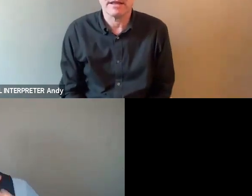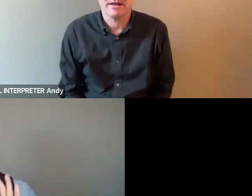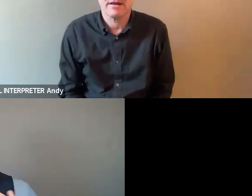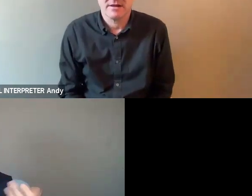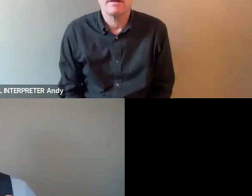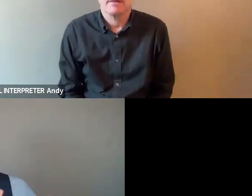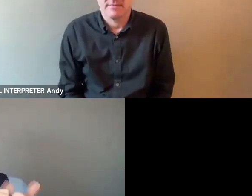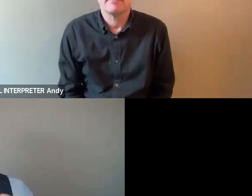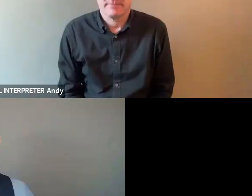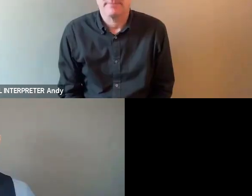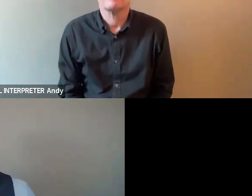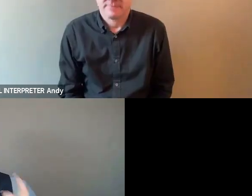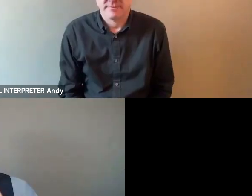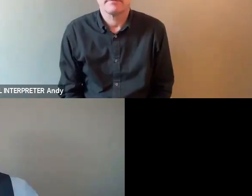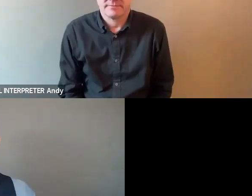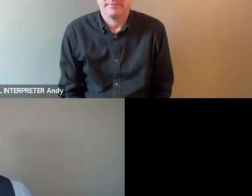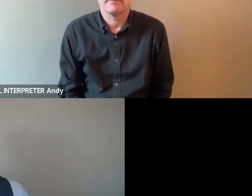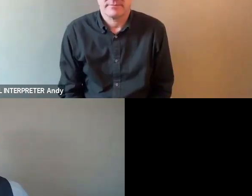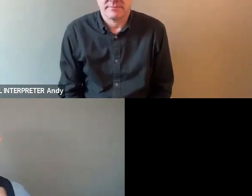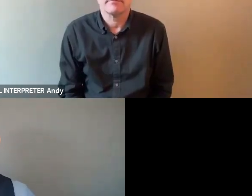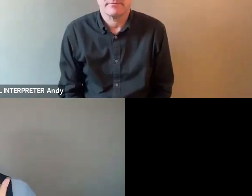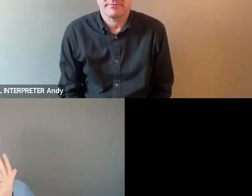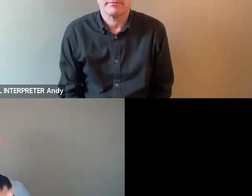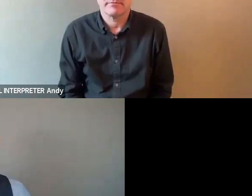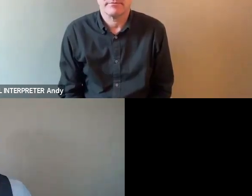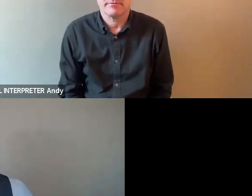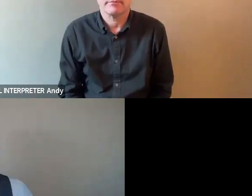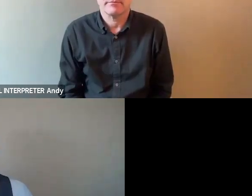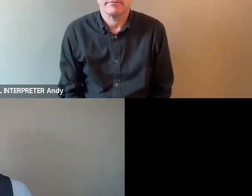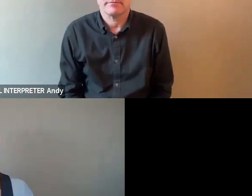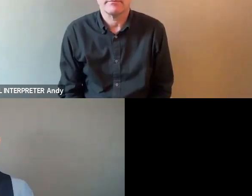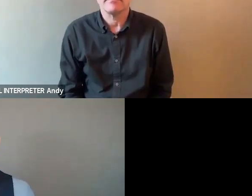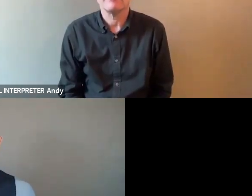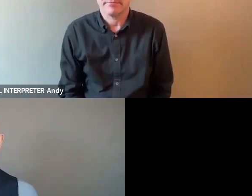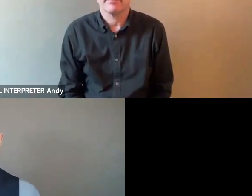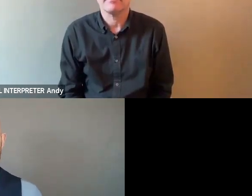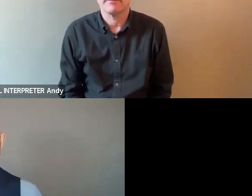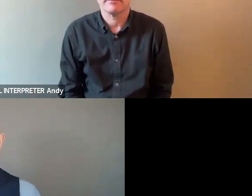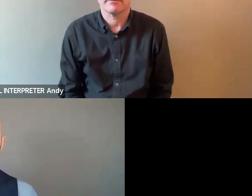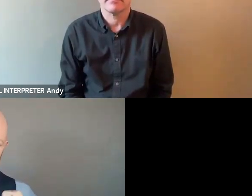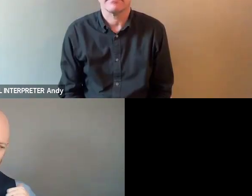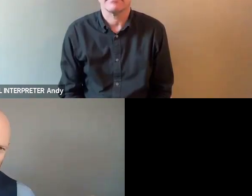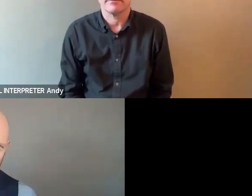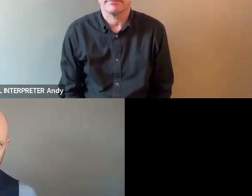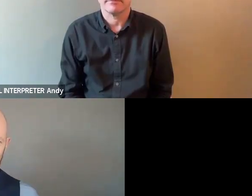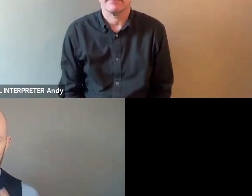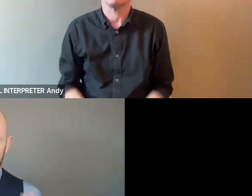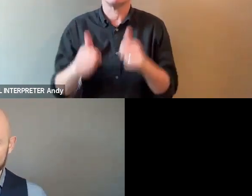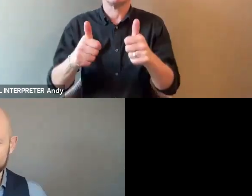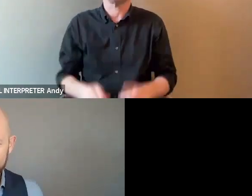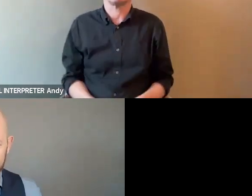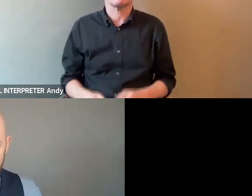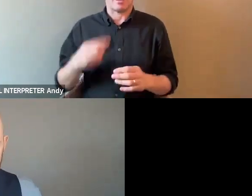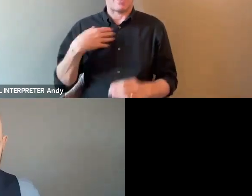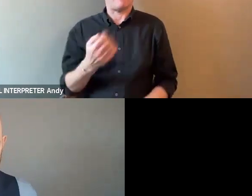data, facilitate knowledge exchange, and develop practical resources. Specifically, we've held 4 research